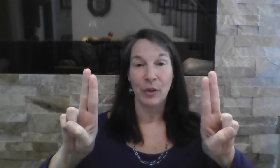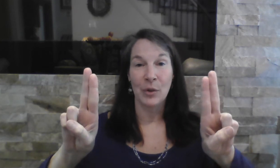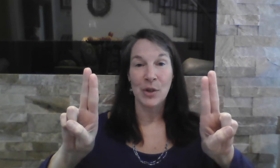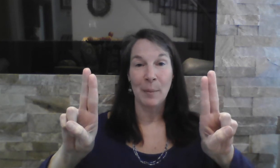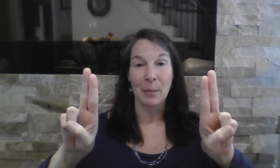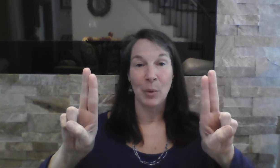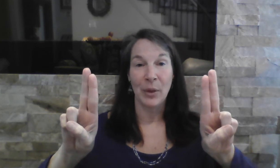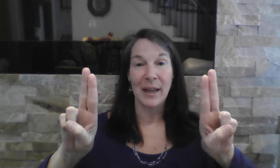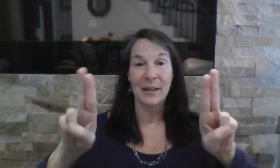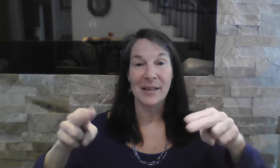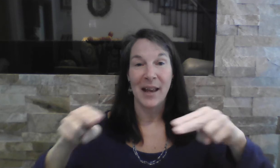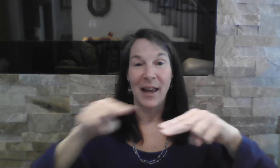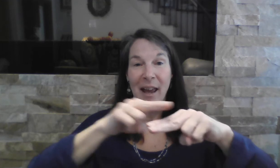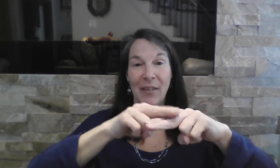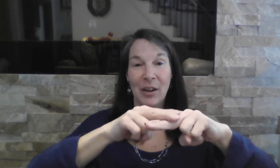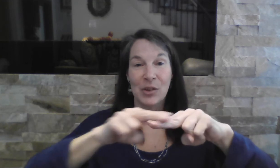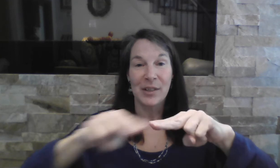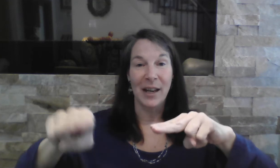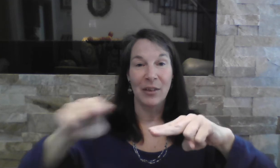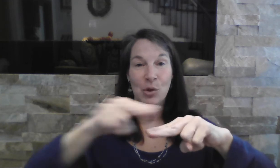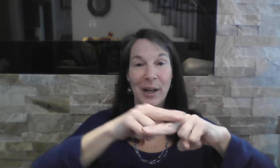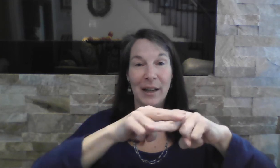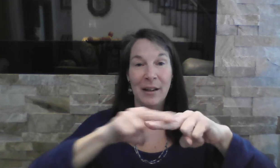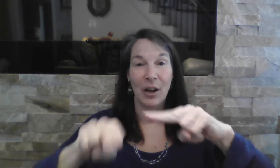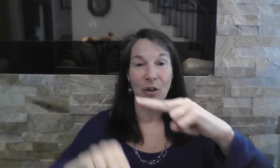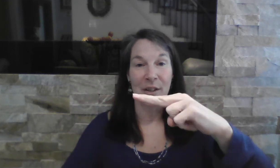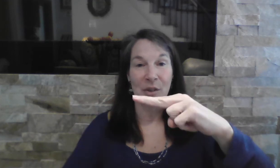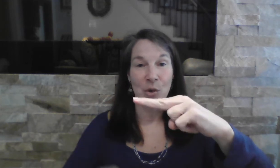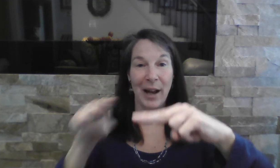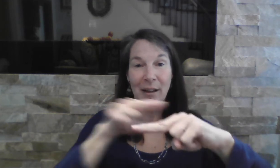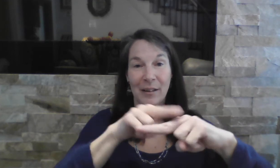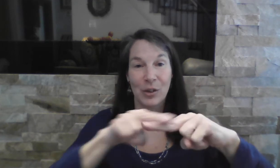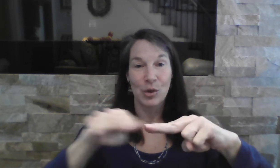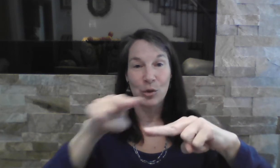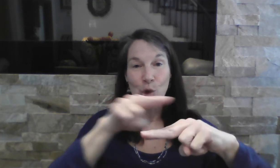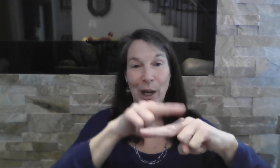fingers up on both hands and then you just take the train across the track. Train.